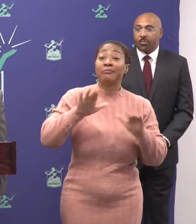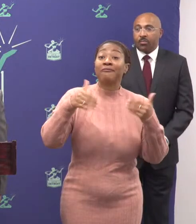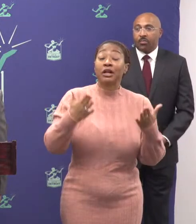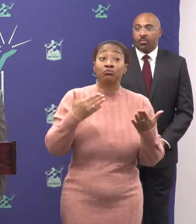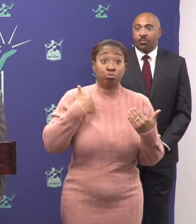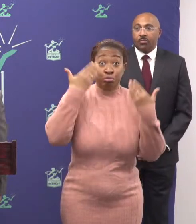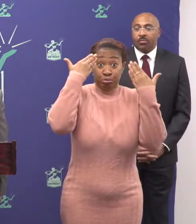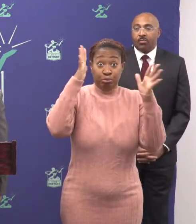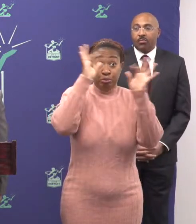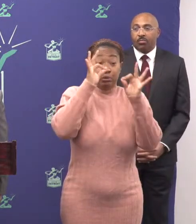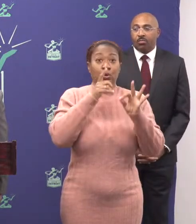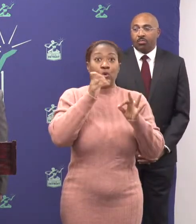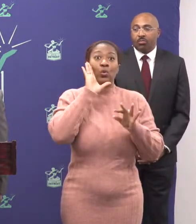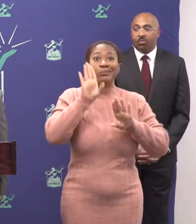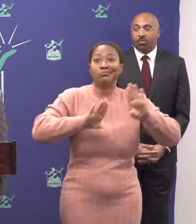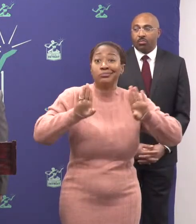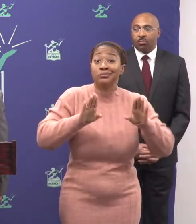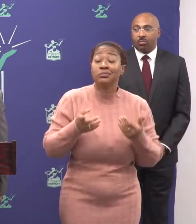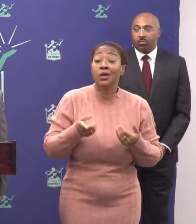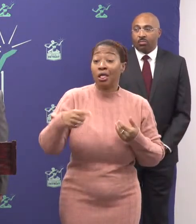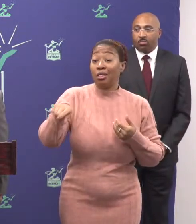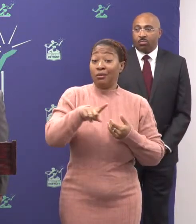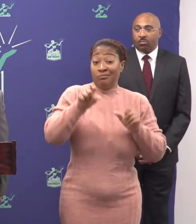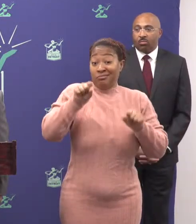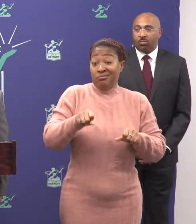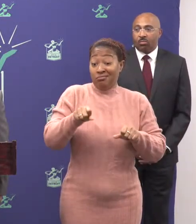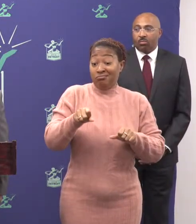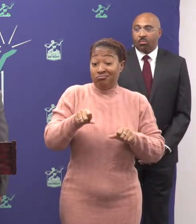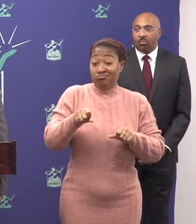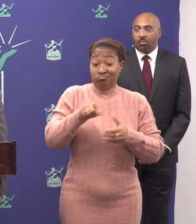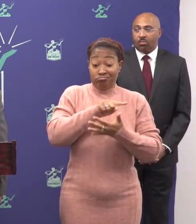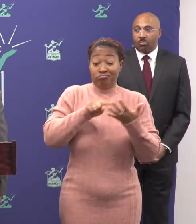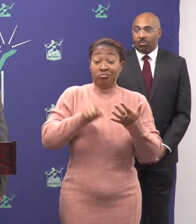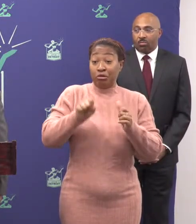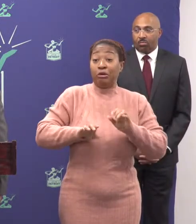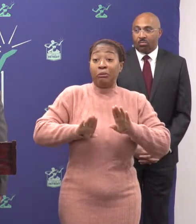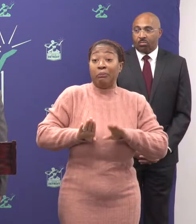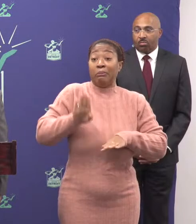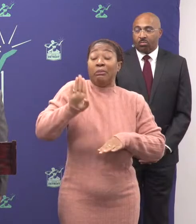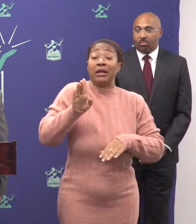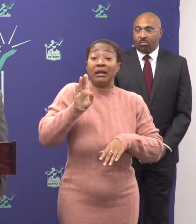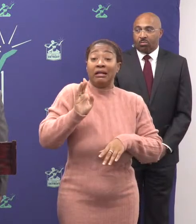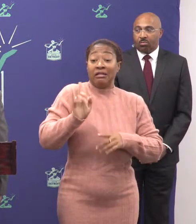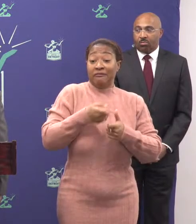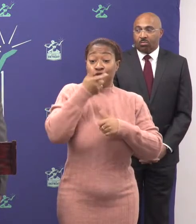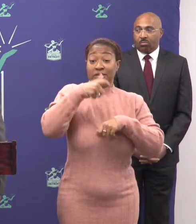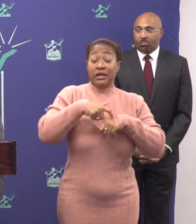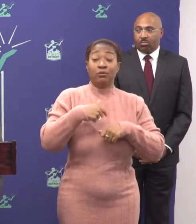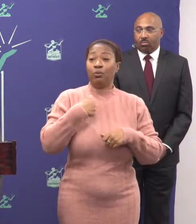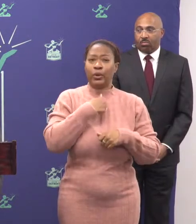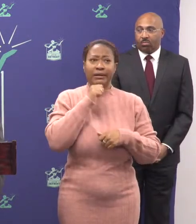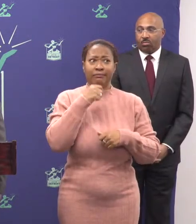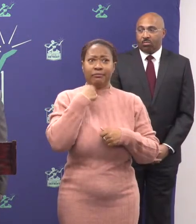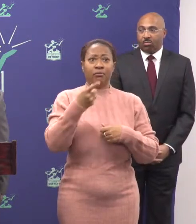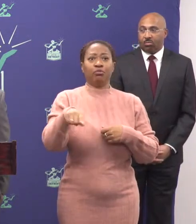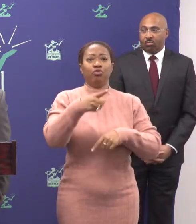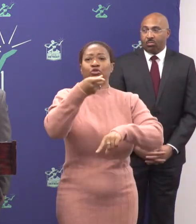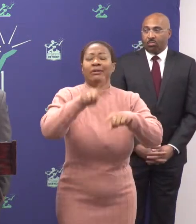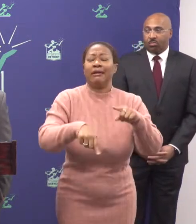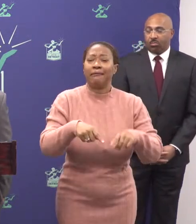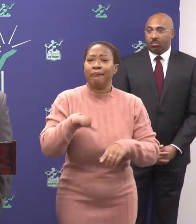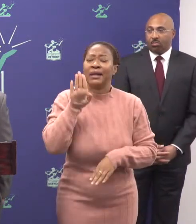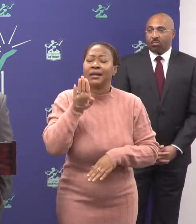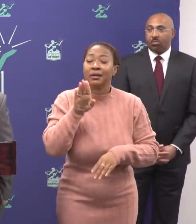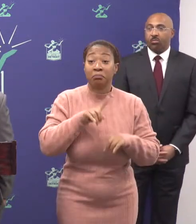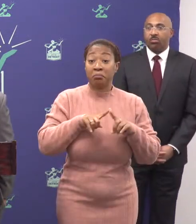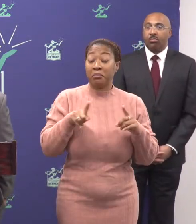we were going to get. These folks could have all bid the first time. We didn't tell people who to bid, but when